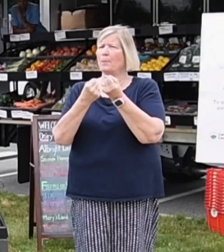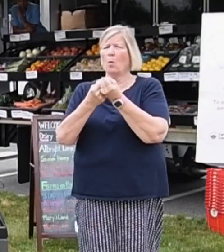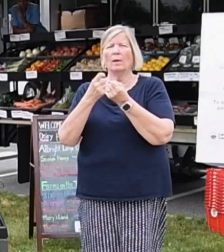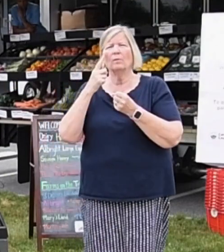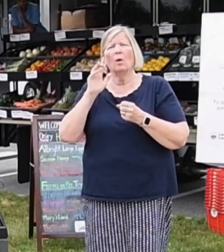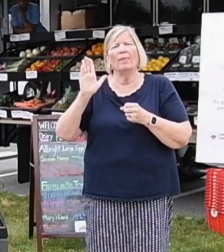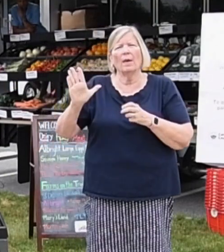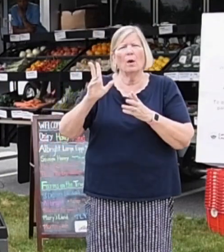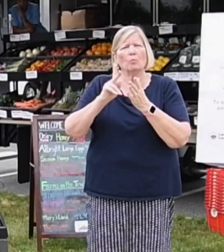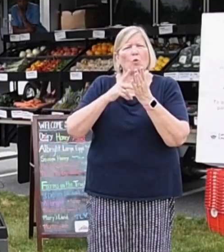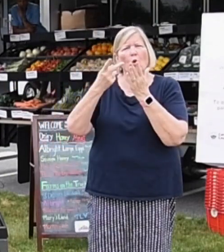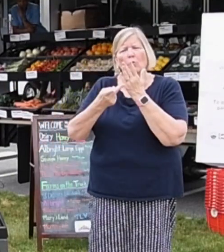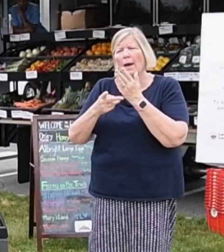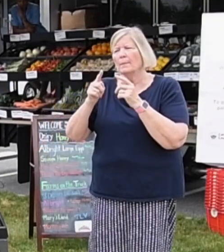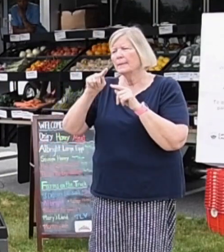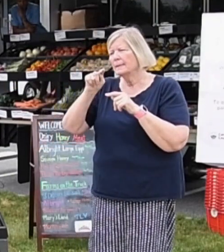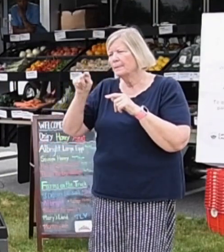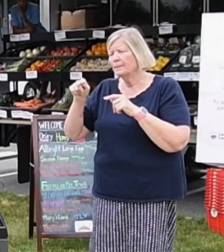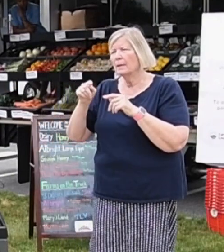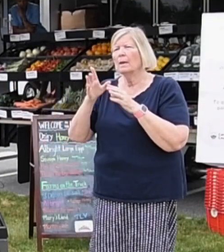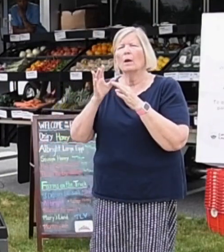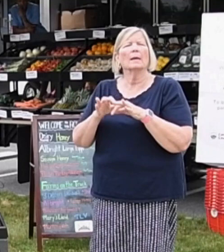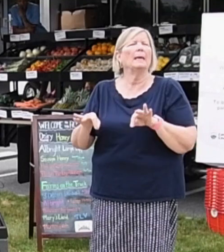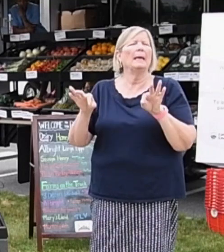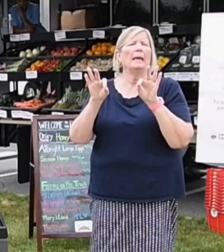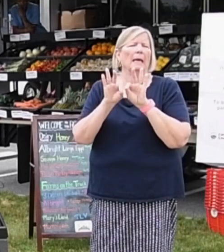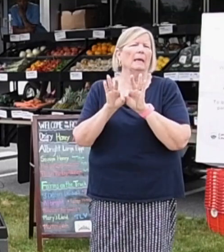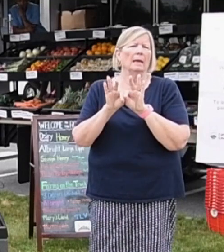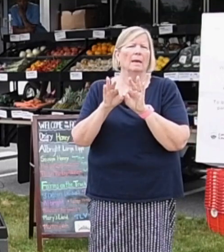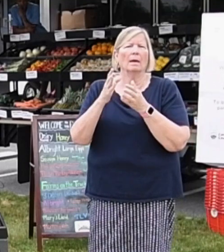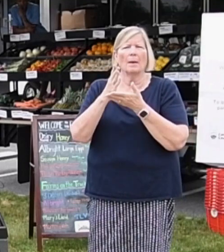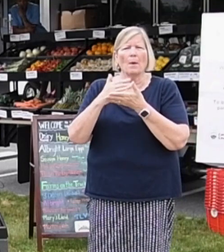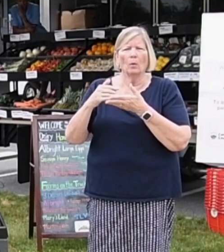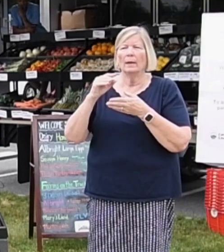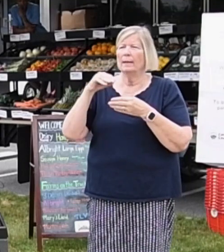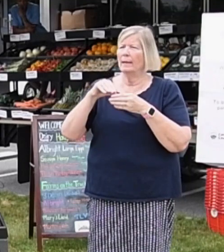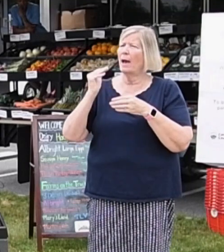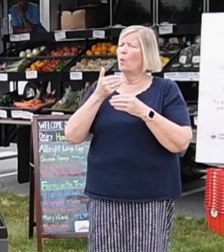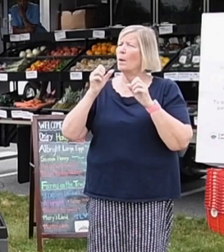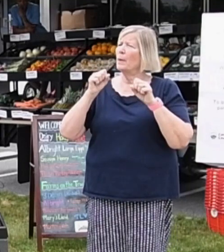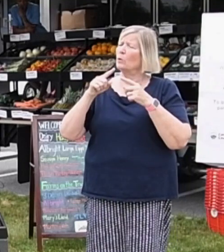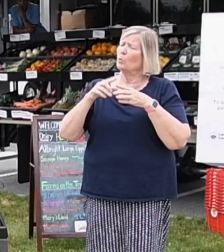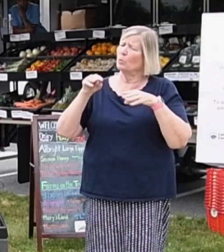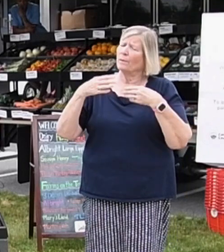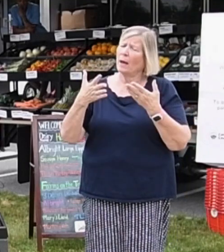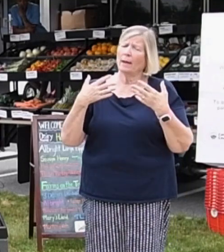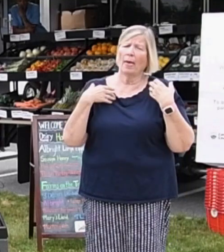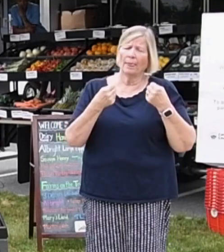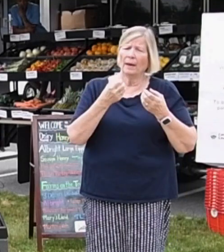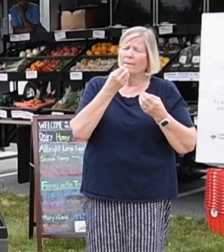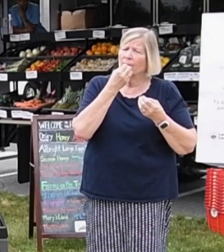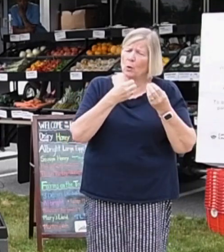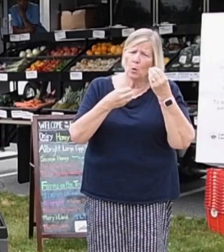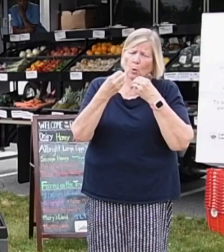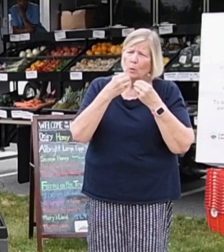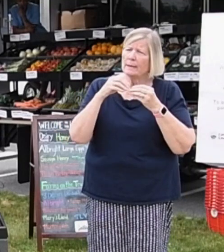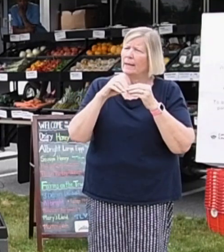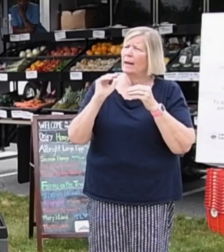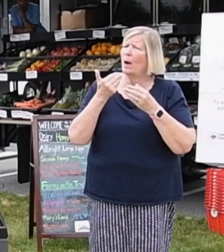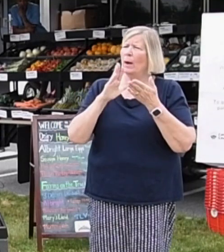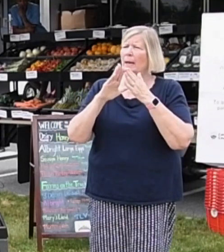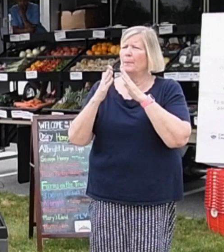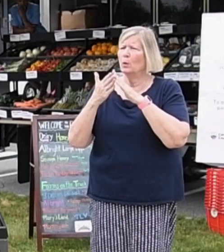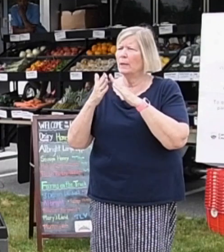their programs has been a key component in our ability to provide healthy foods in our